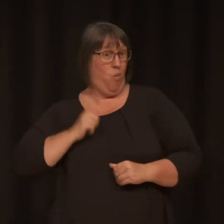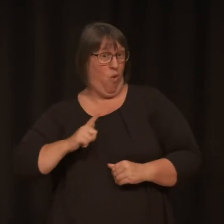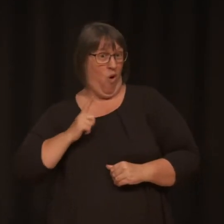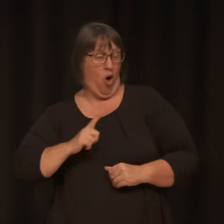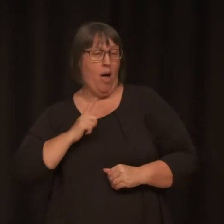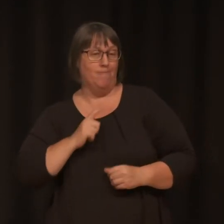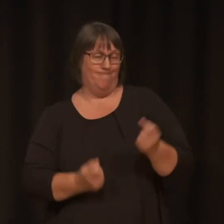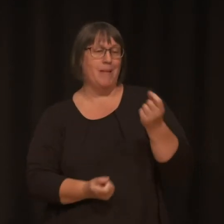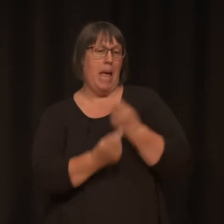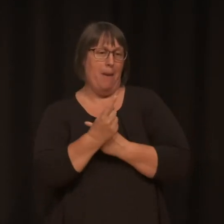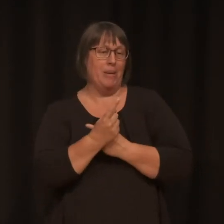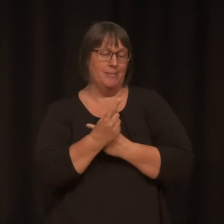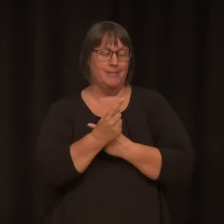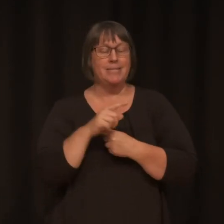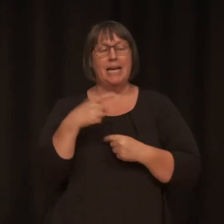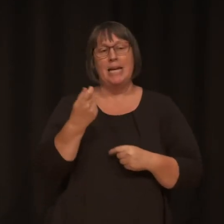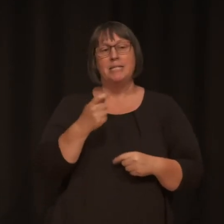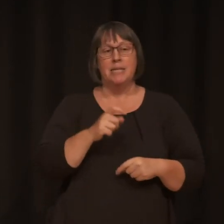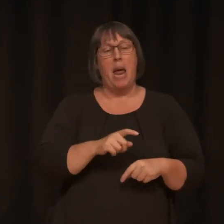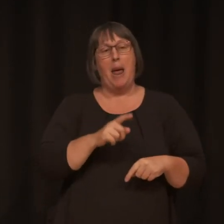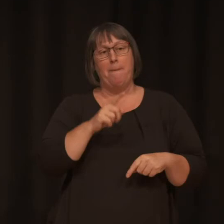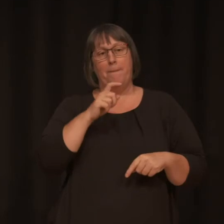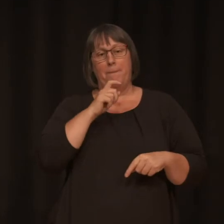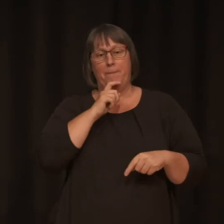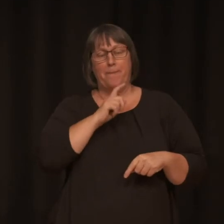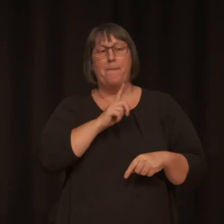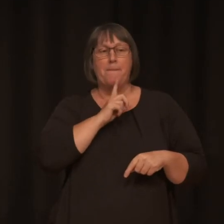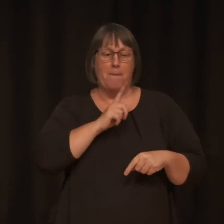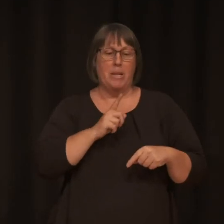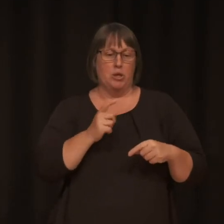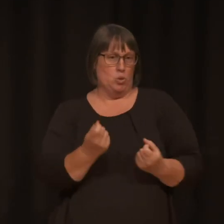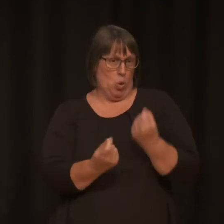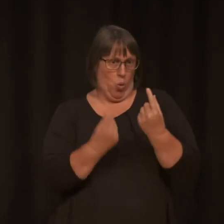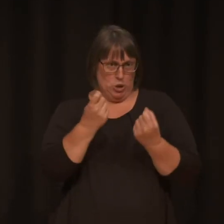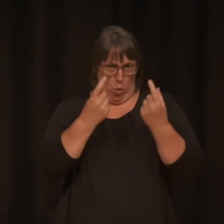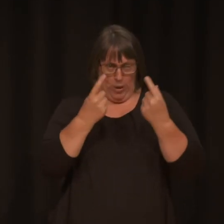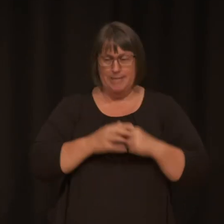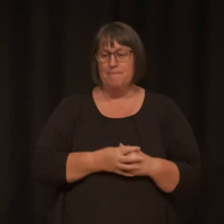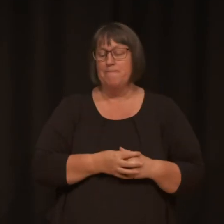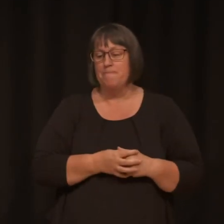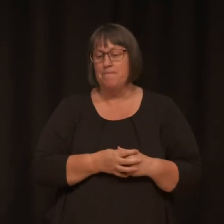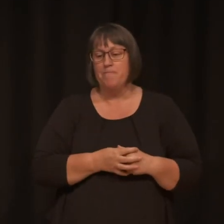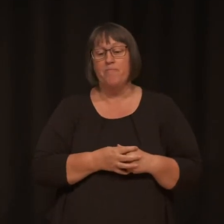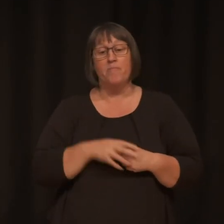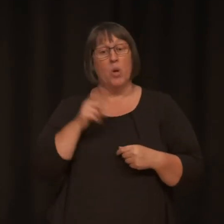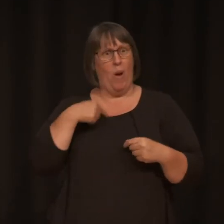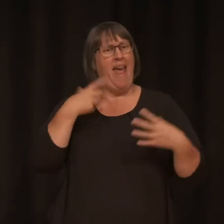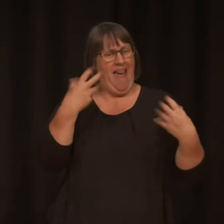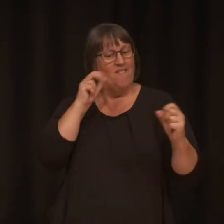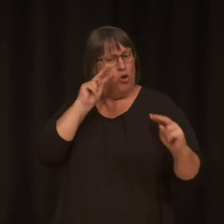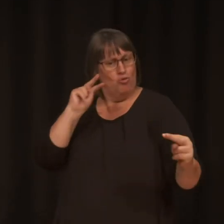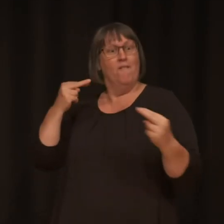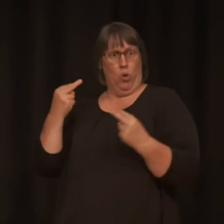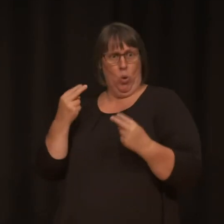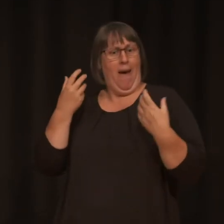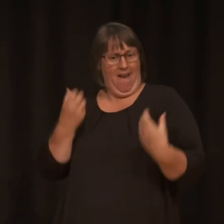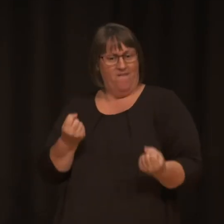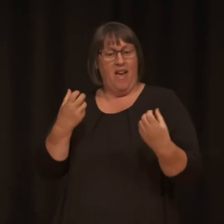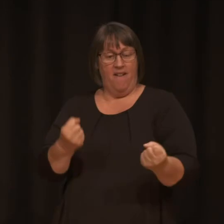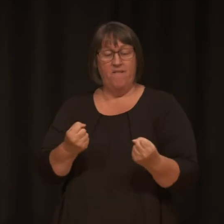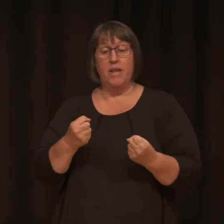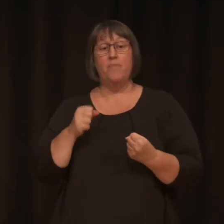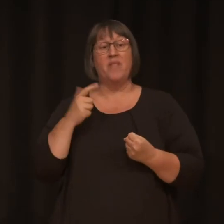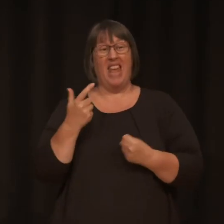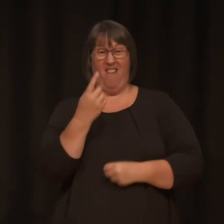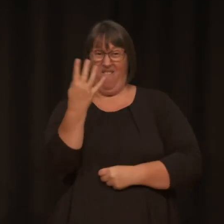in Papitoetoe. We said Cabinet would review those settings today, and it has done so. Since the 3 cases arose on Sunday